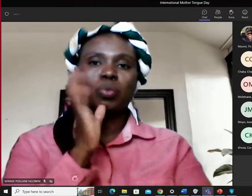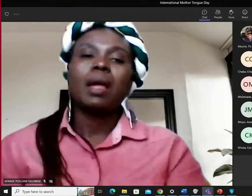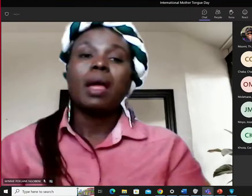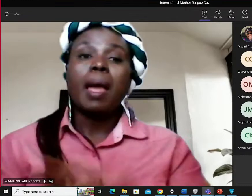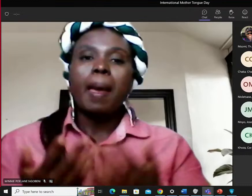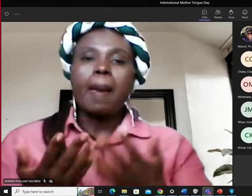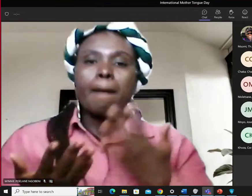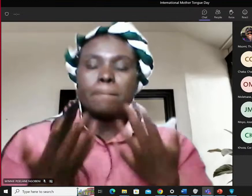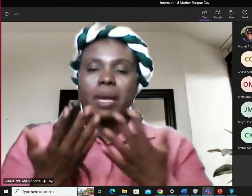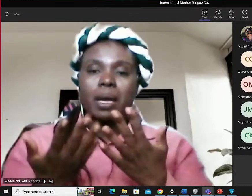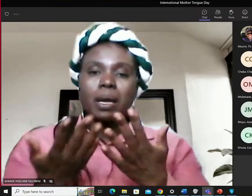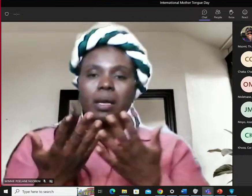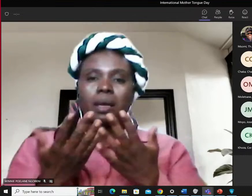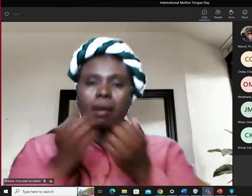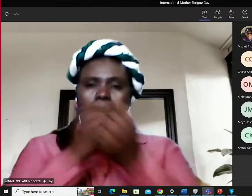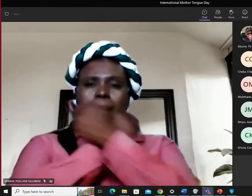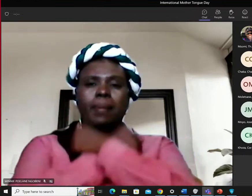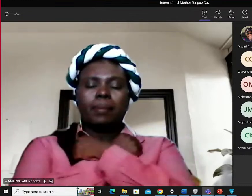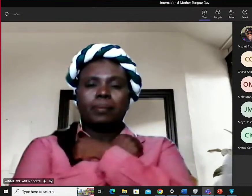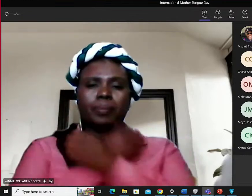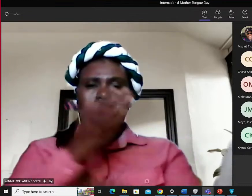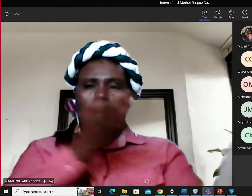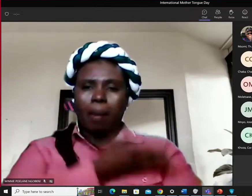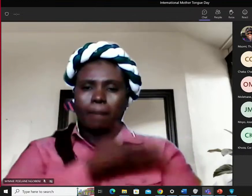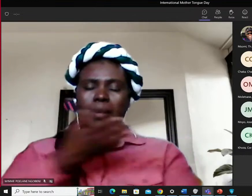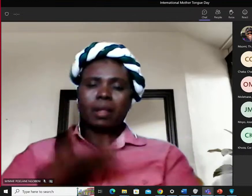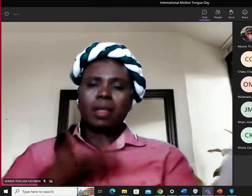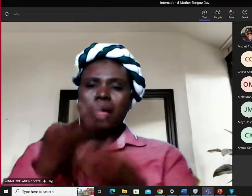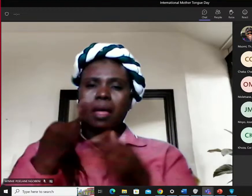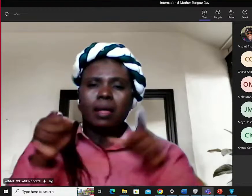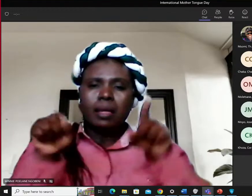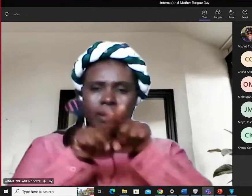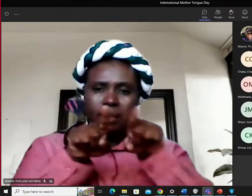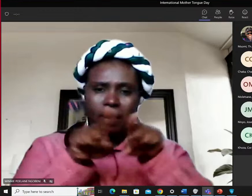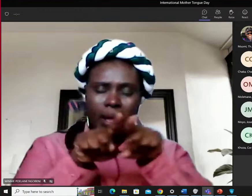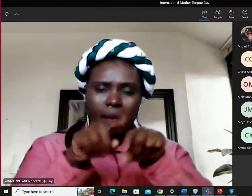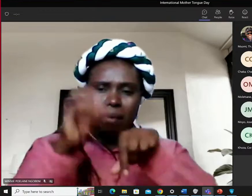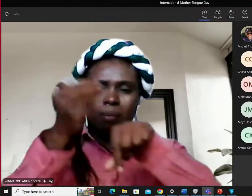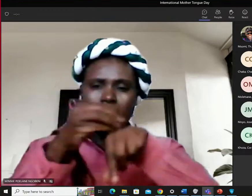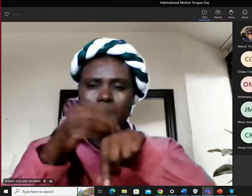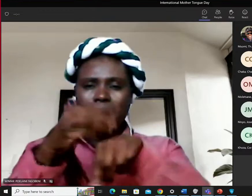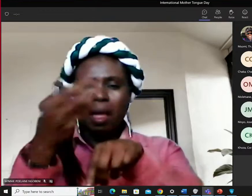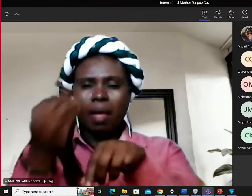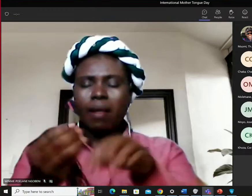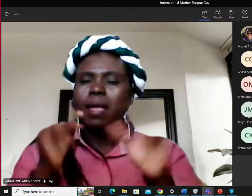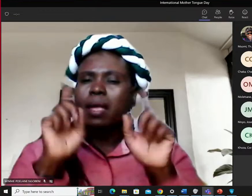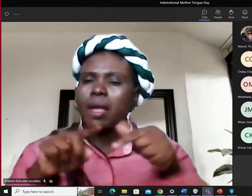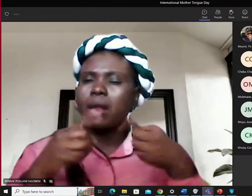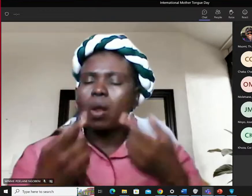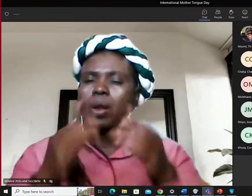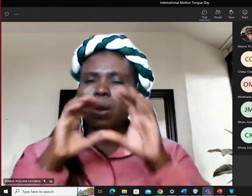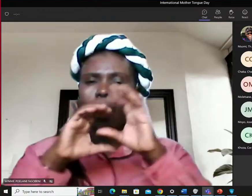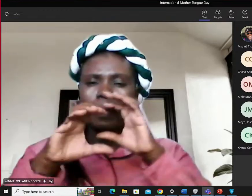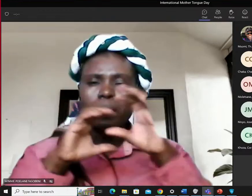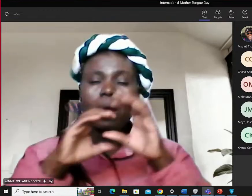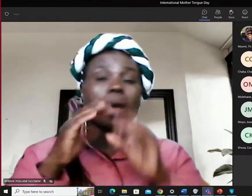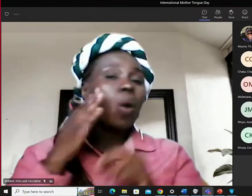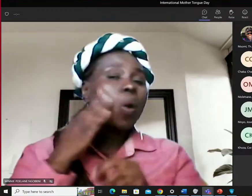ask her. She has got the same problem with me. She could not communicate. But when she adds